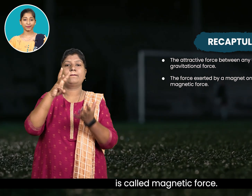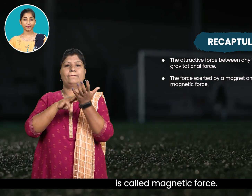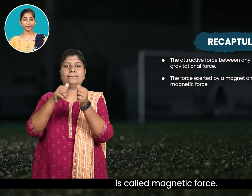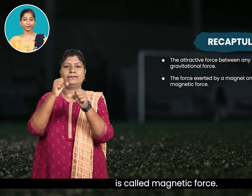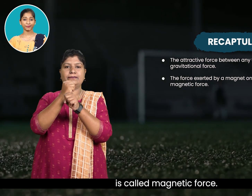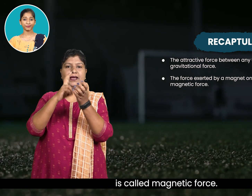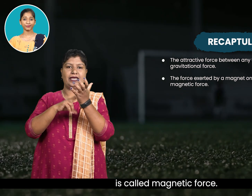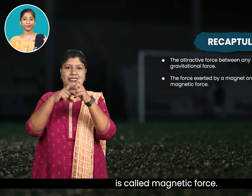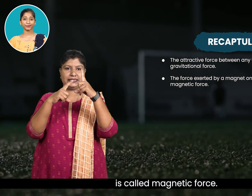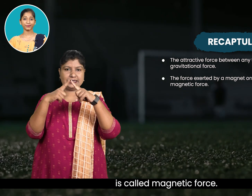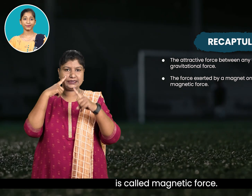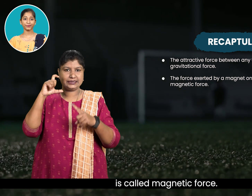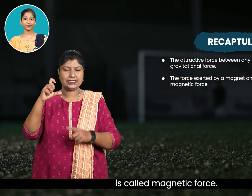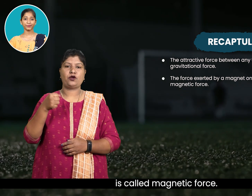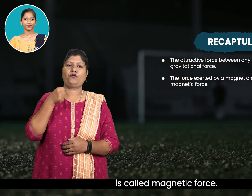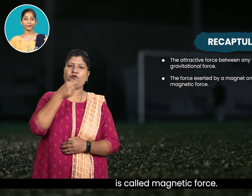force.